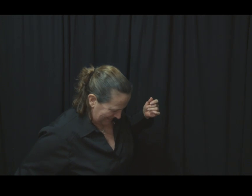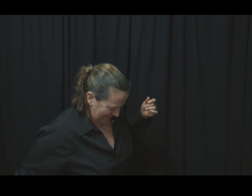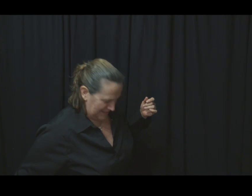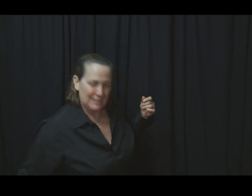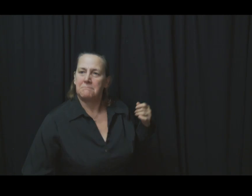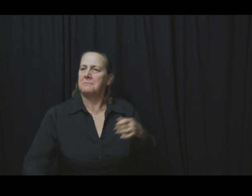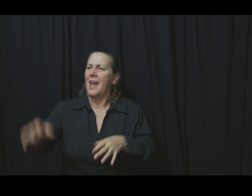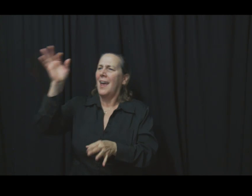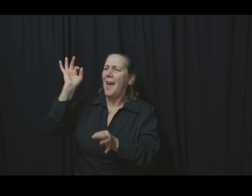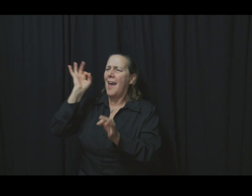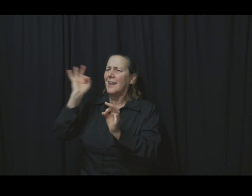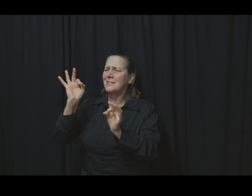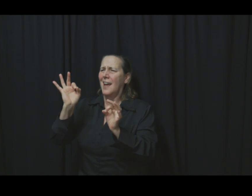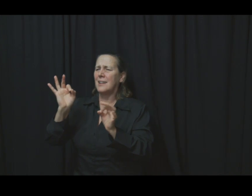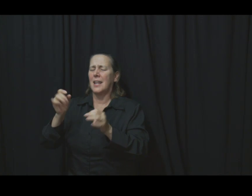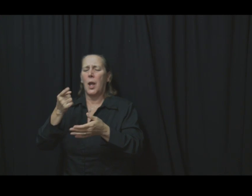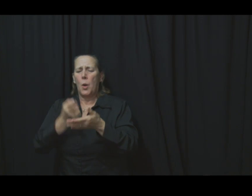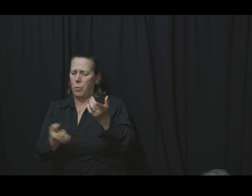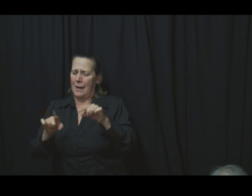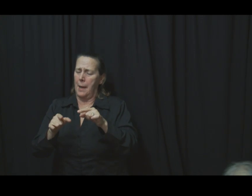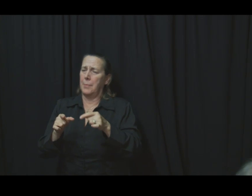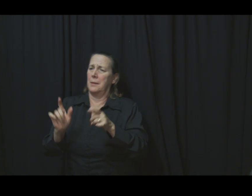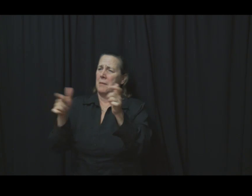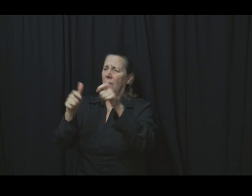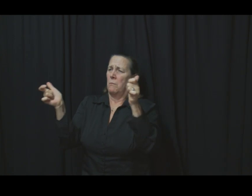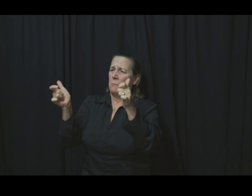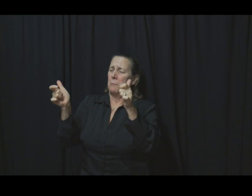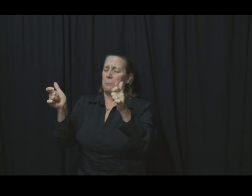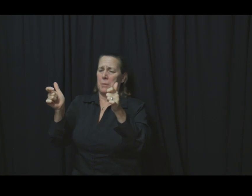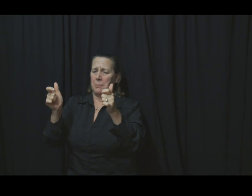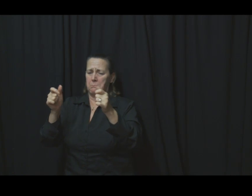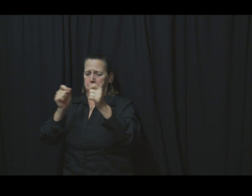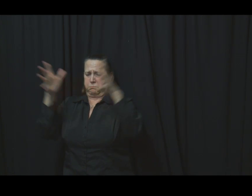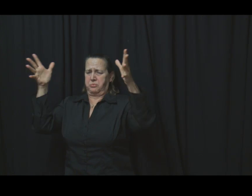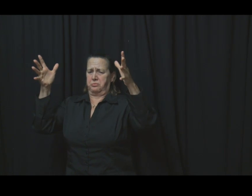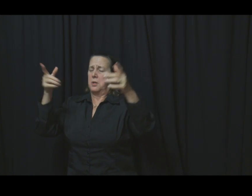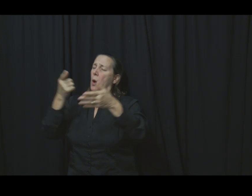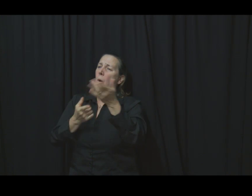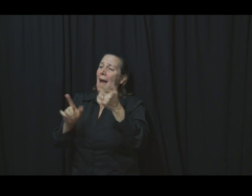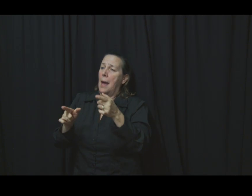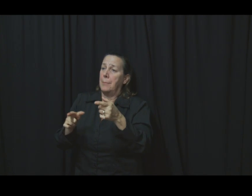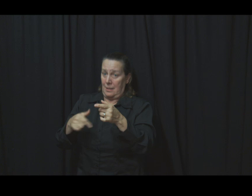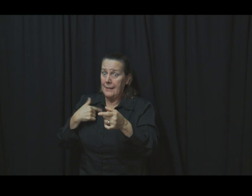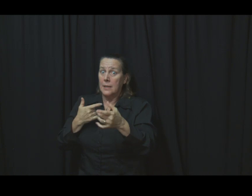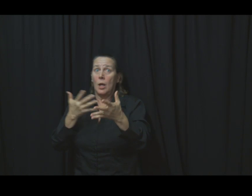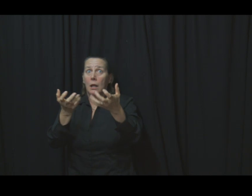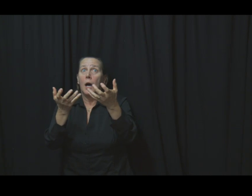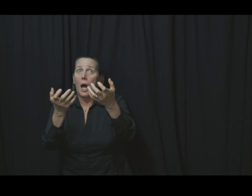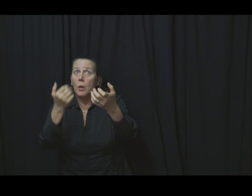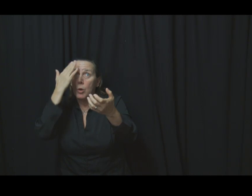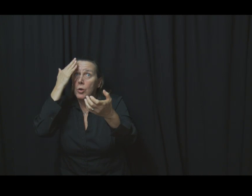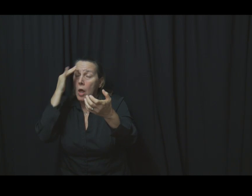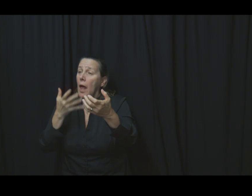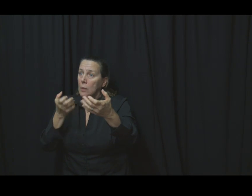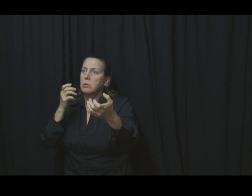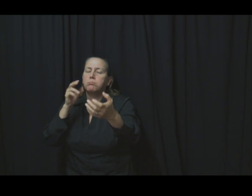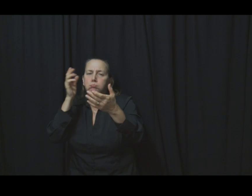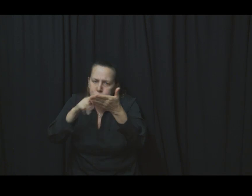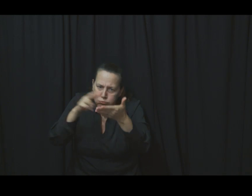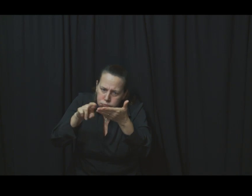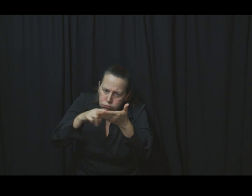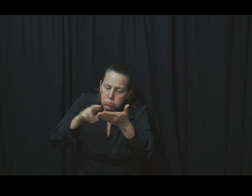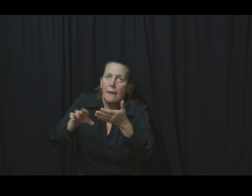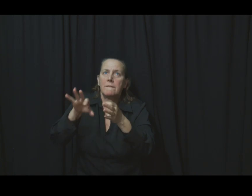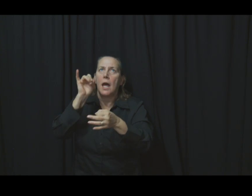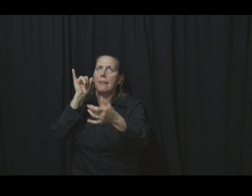was before the Big Bang? This is what drives us. This is what we want to know. Let's keep looking. Let's keep searching.